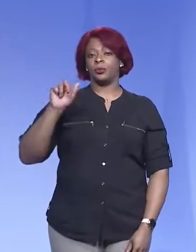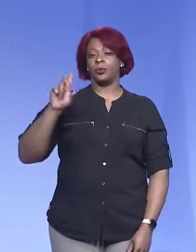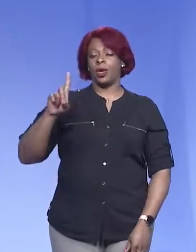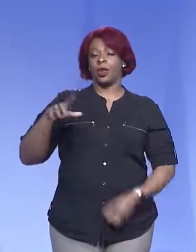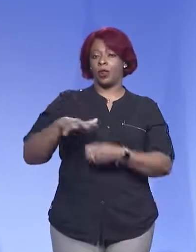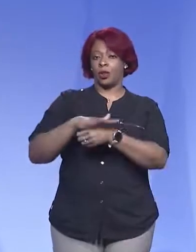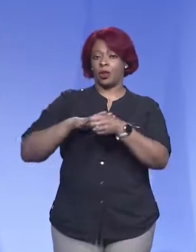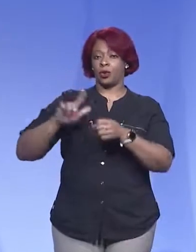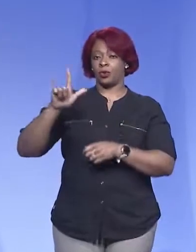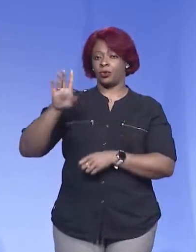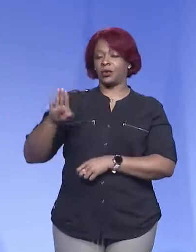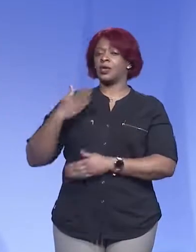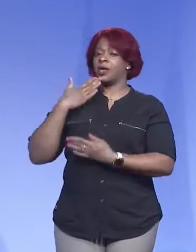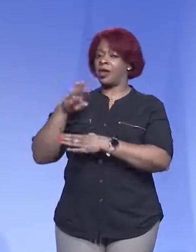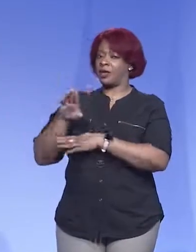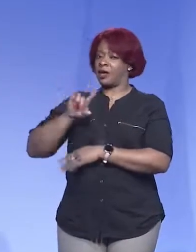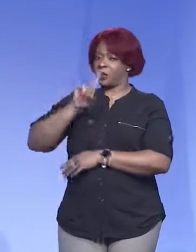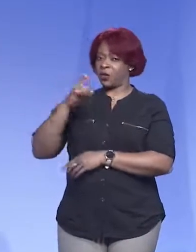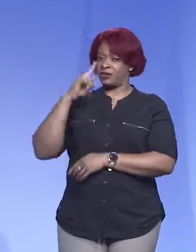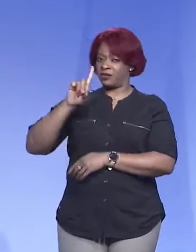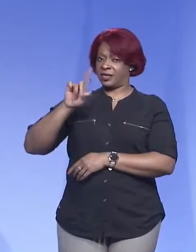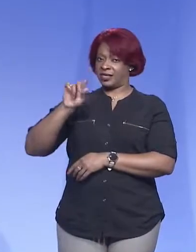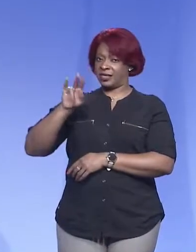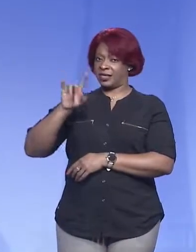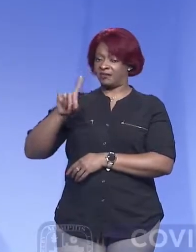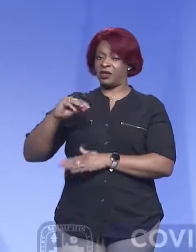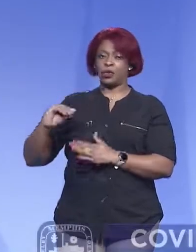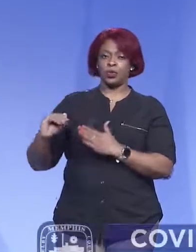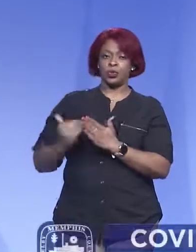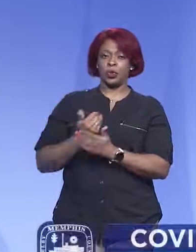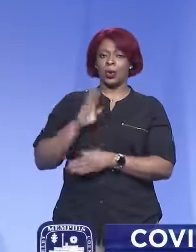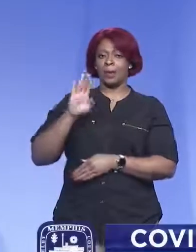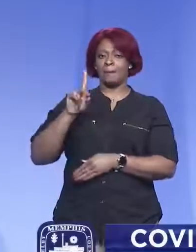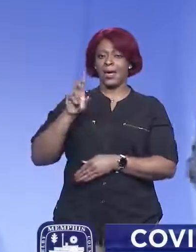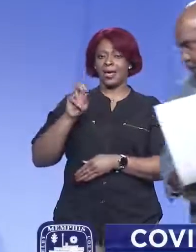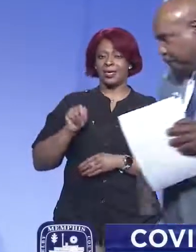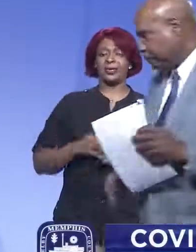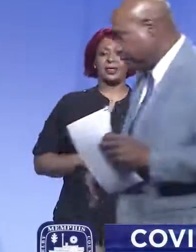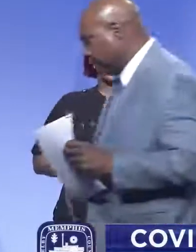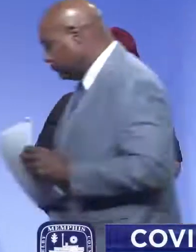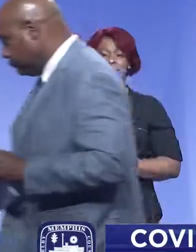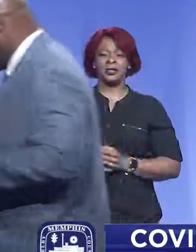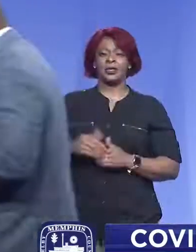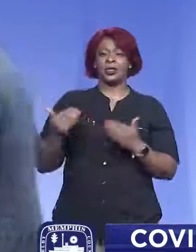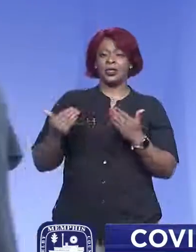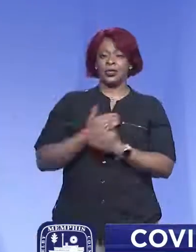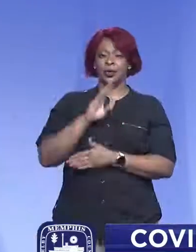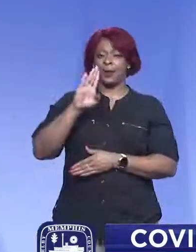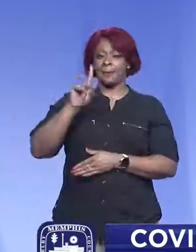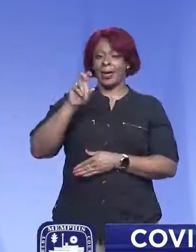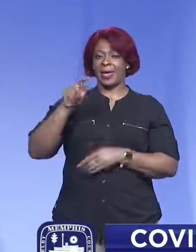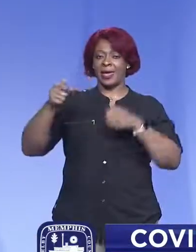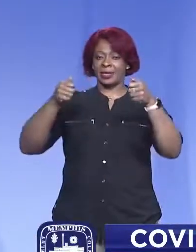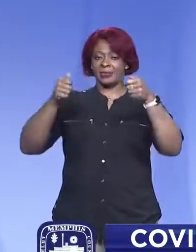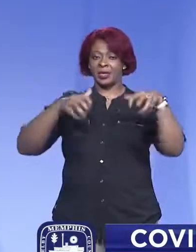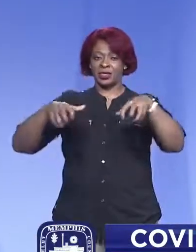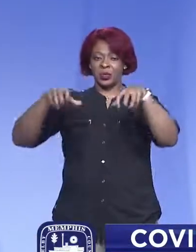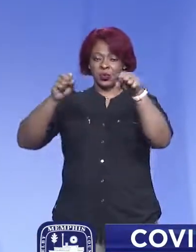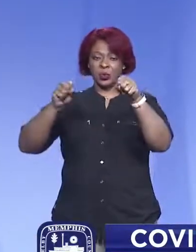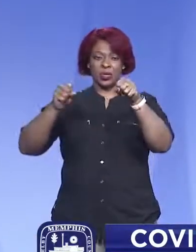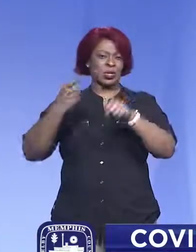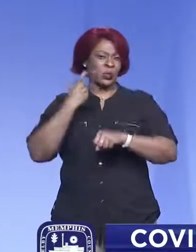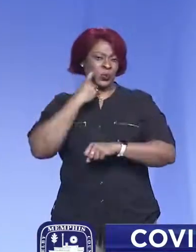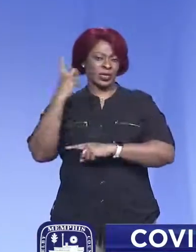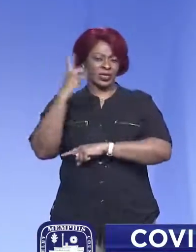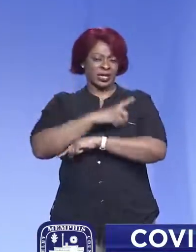Good afternoon. This question is for David. With the new Biden administration taking over now, since in the recent days,